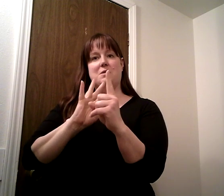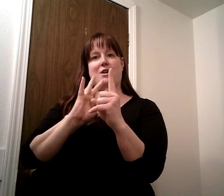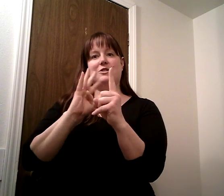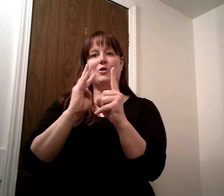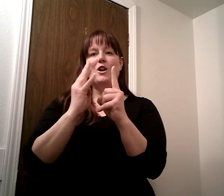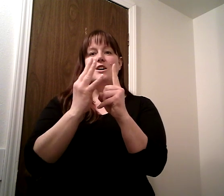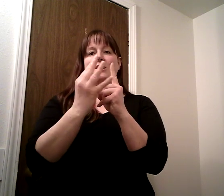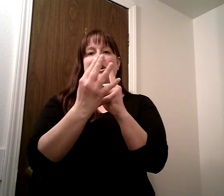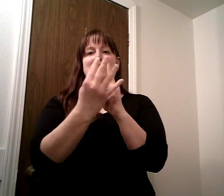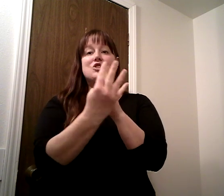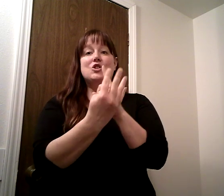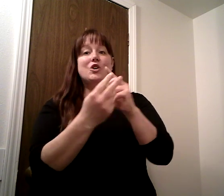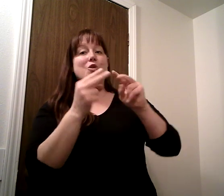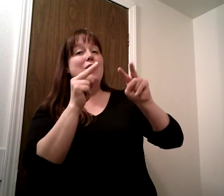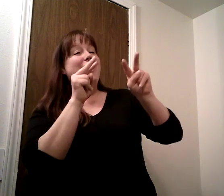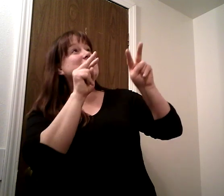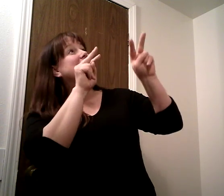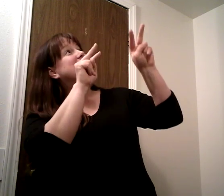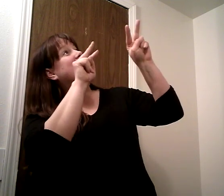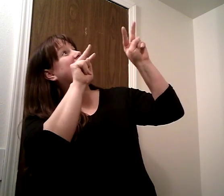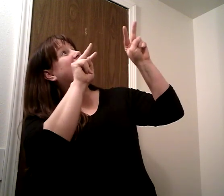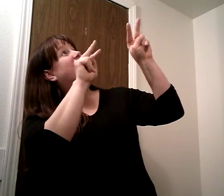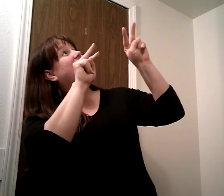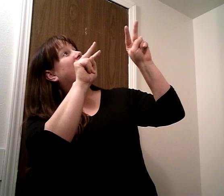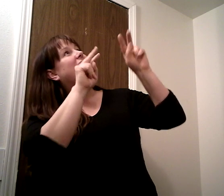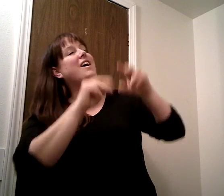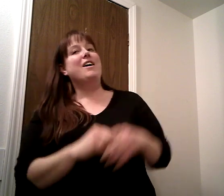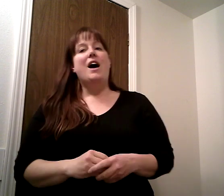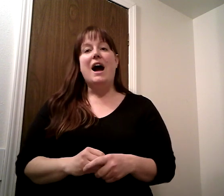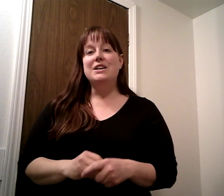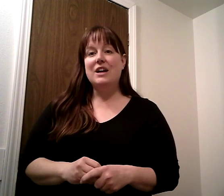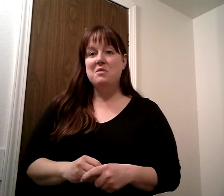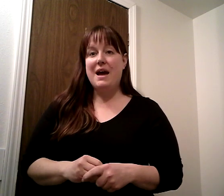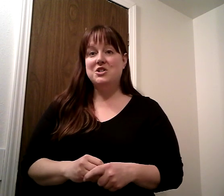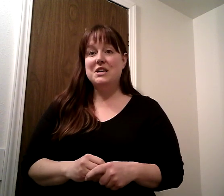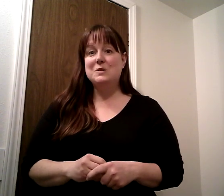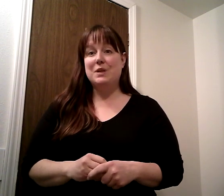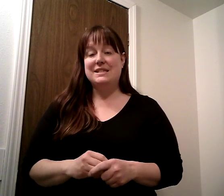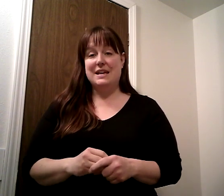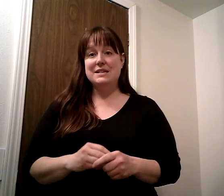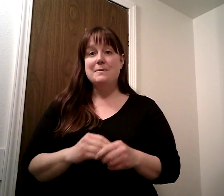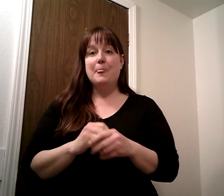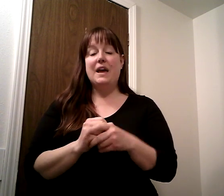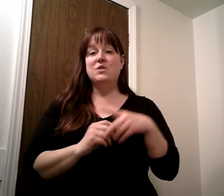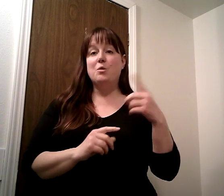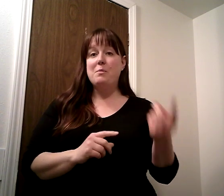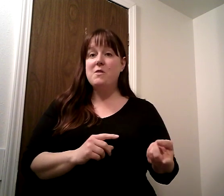about. So stood round his knee. I shall imagine his blessings. Okay, so remember in the